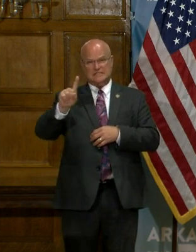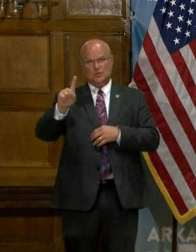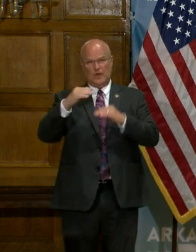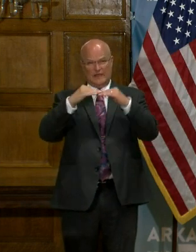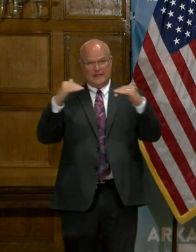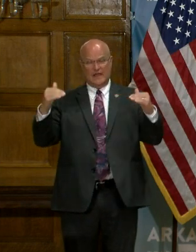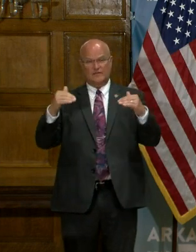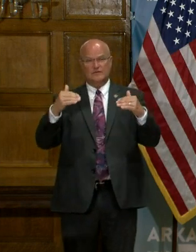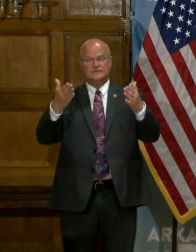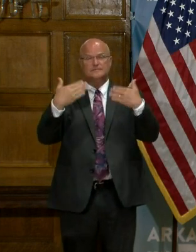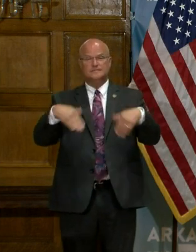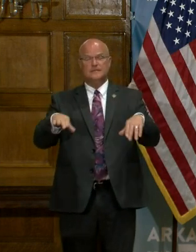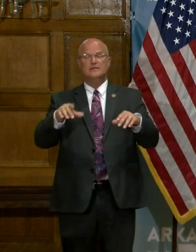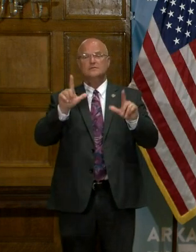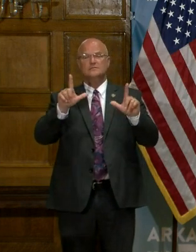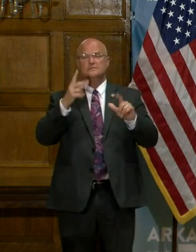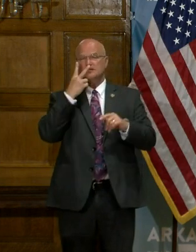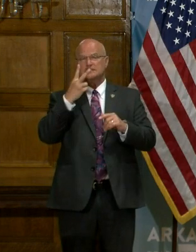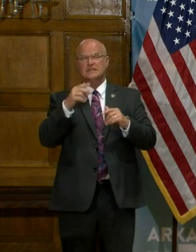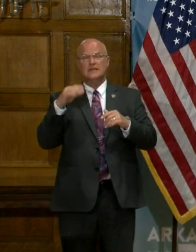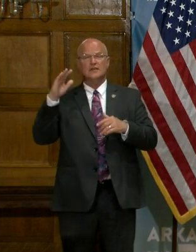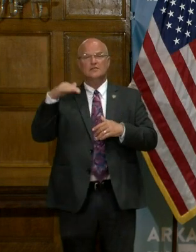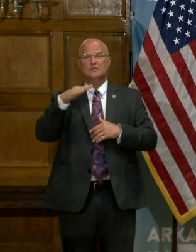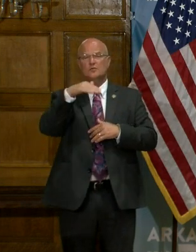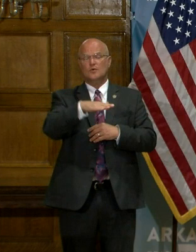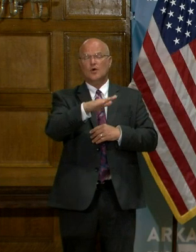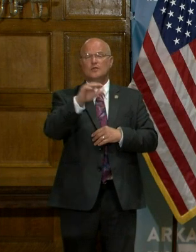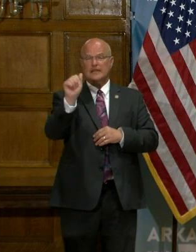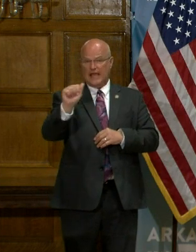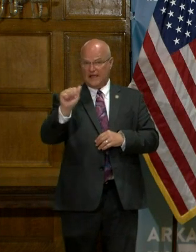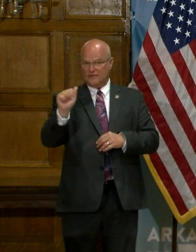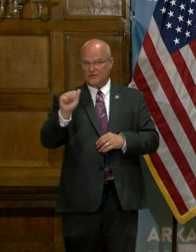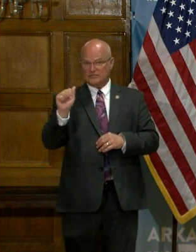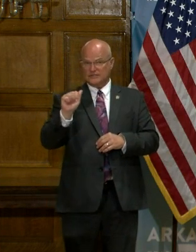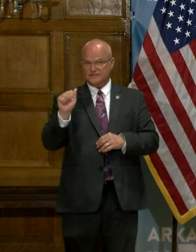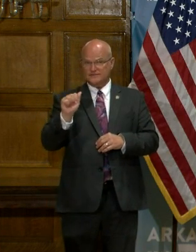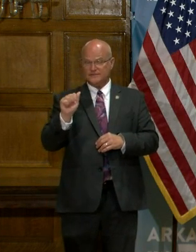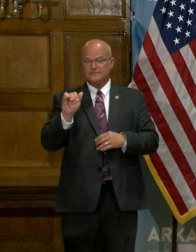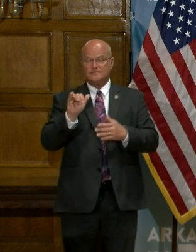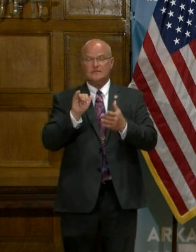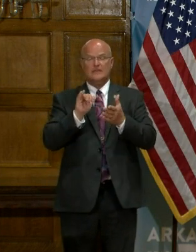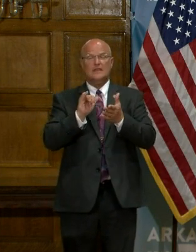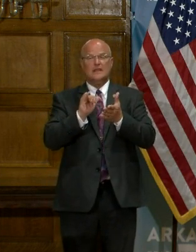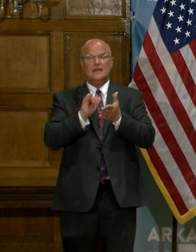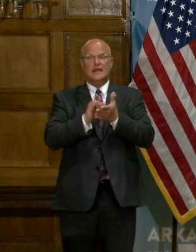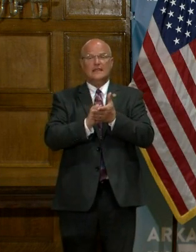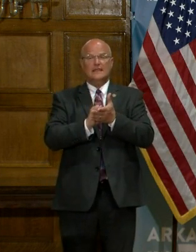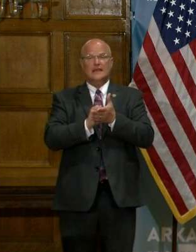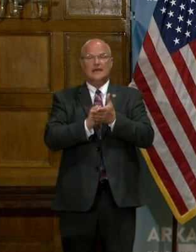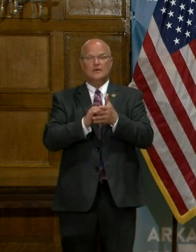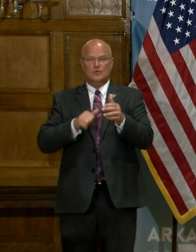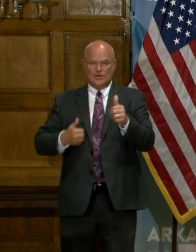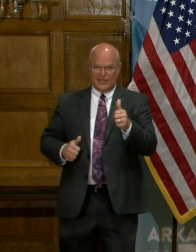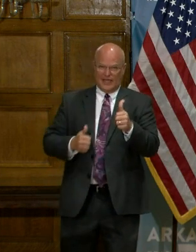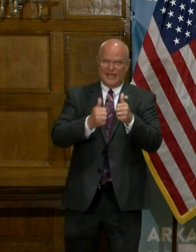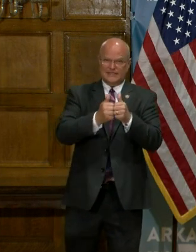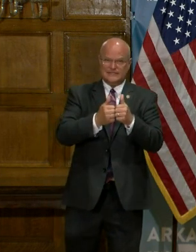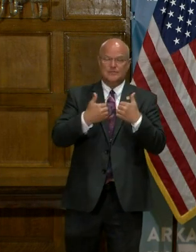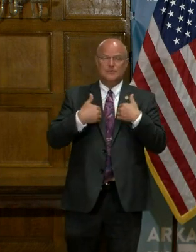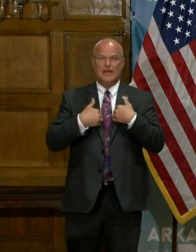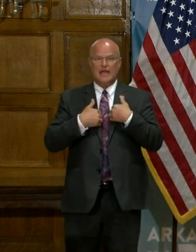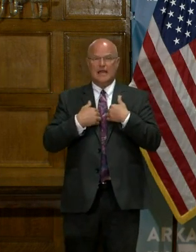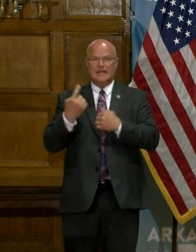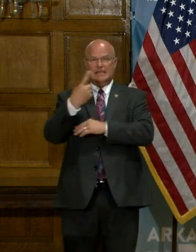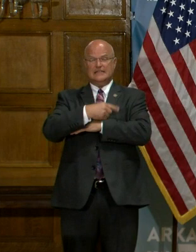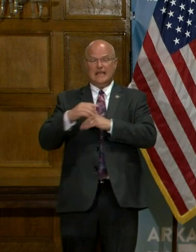261 level. The next one you'll see the rolling average, which will catch up since we had a